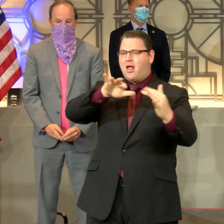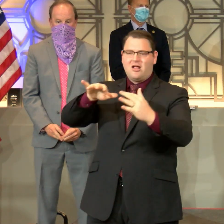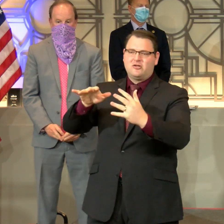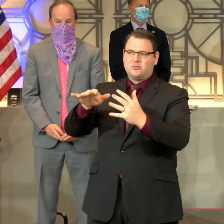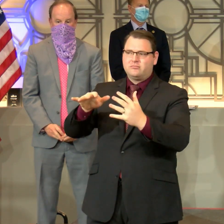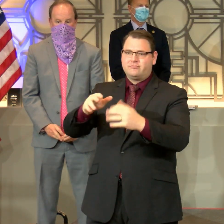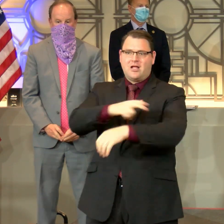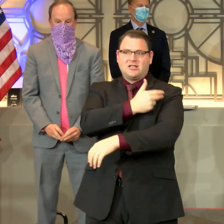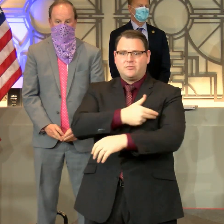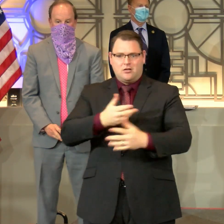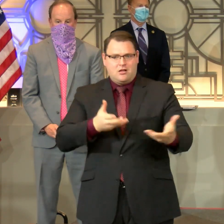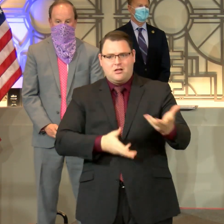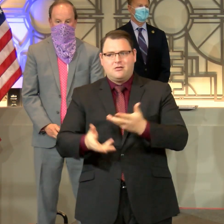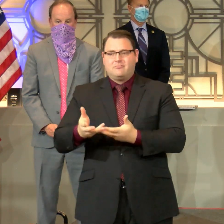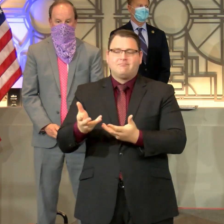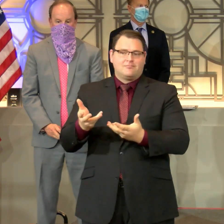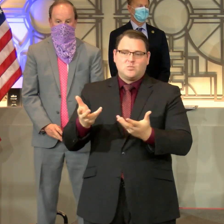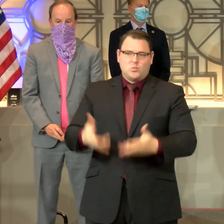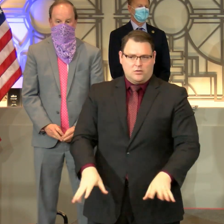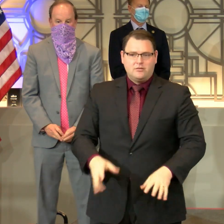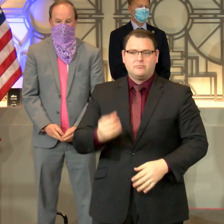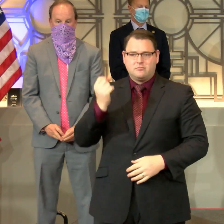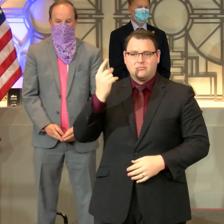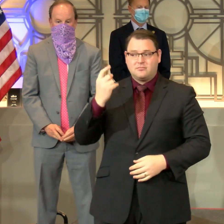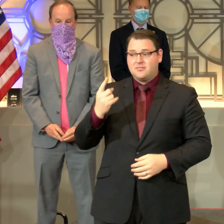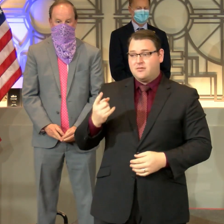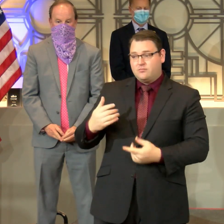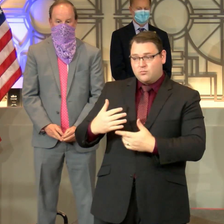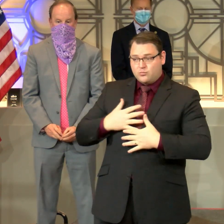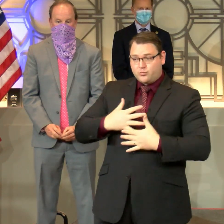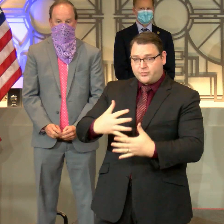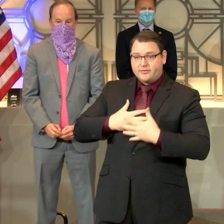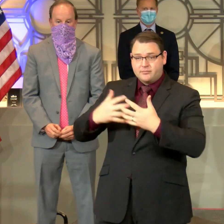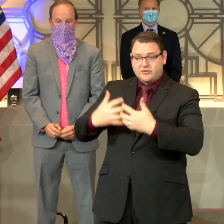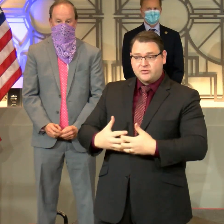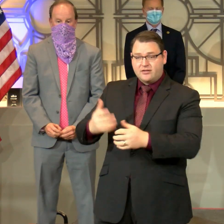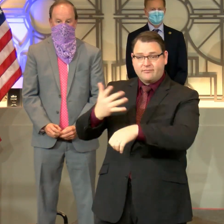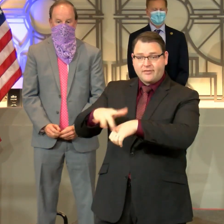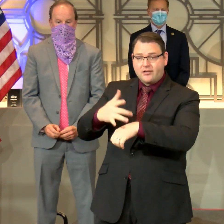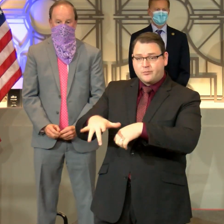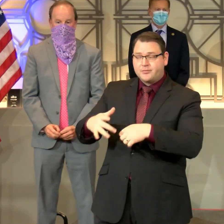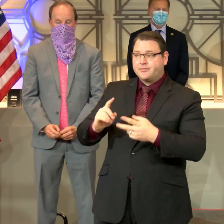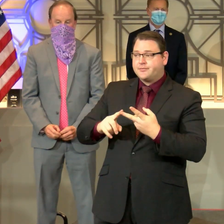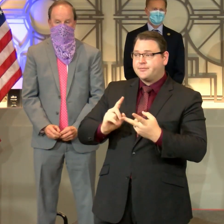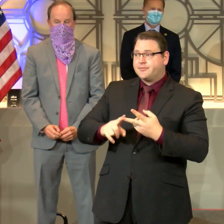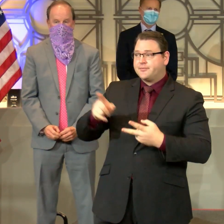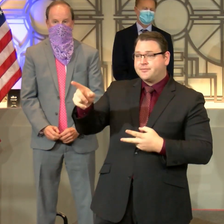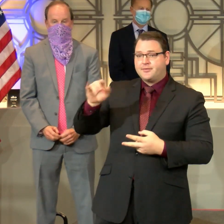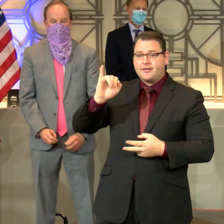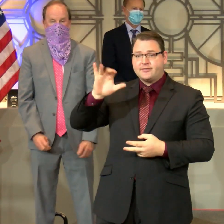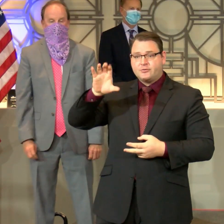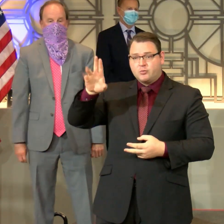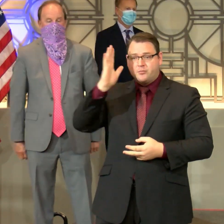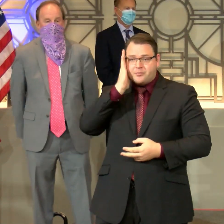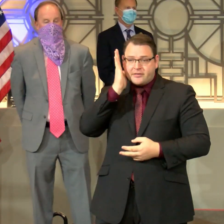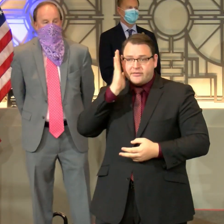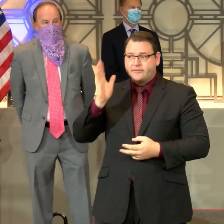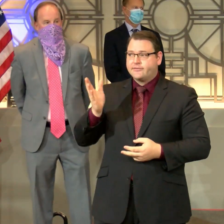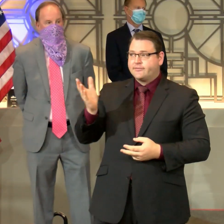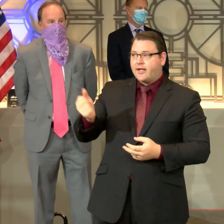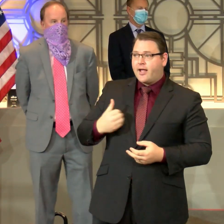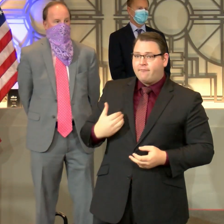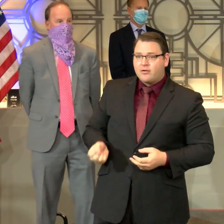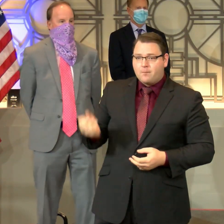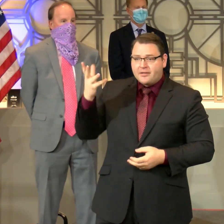whether you look at the number of ventilators that are available, those that are being used, the number of IC beds that are being utilized, the number that exist,